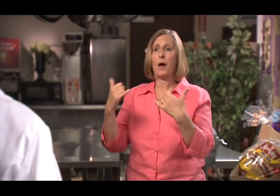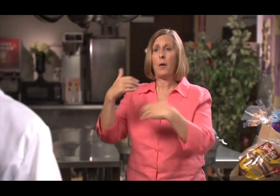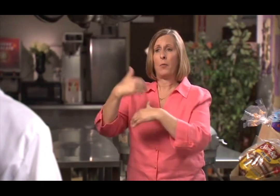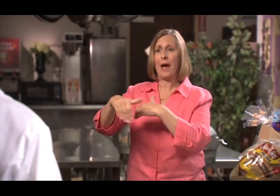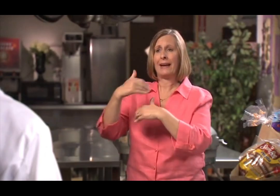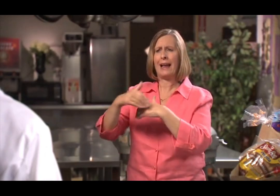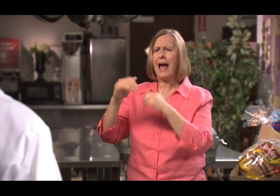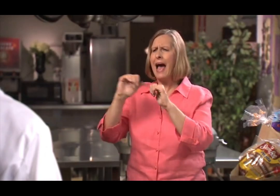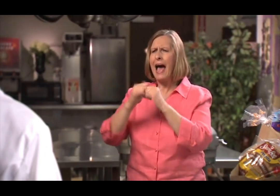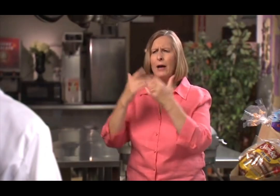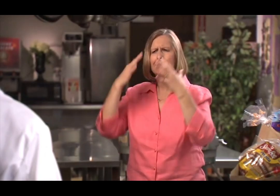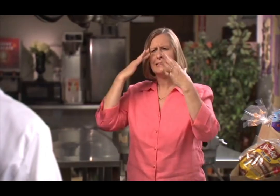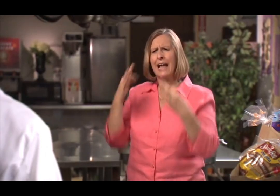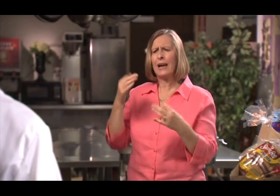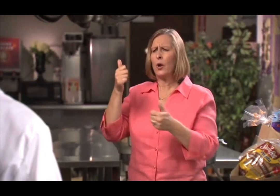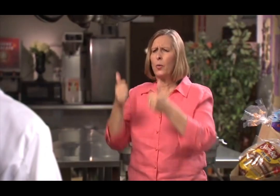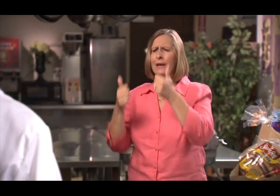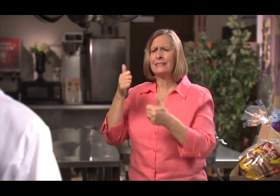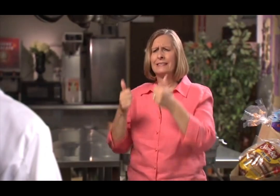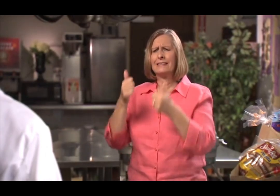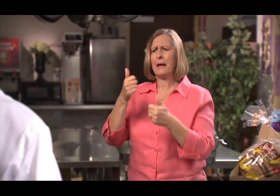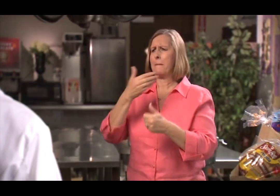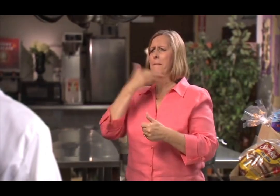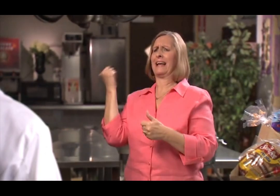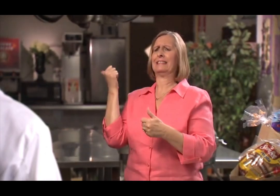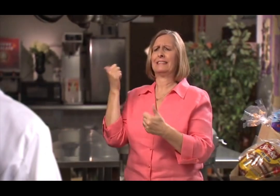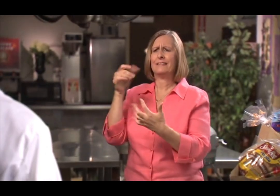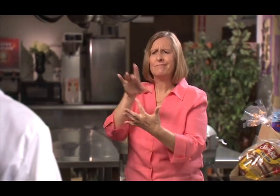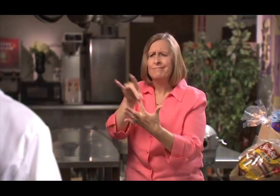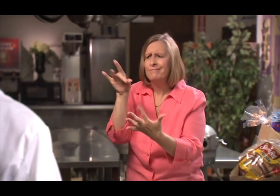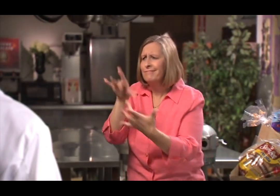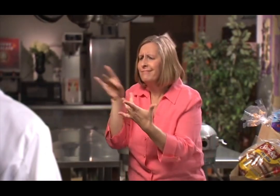How do you determine which is the best bread option?